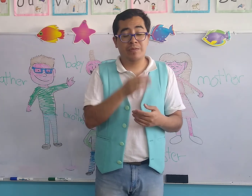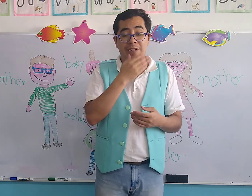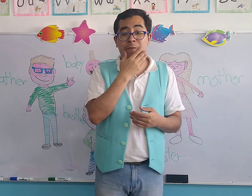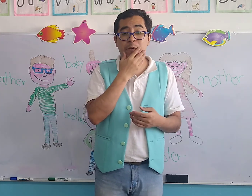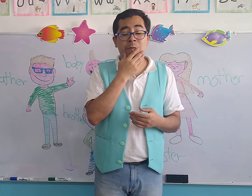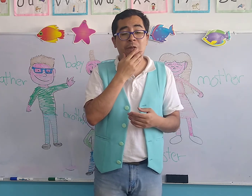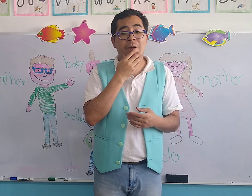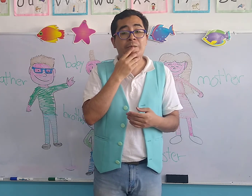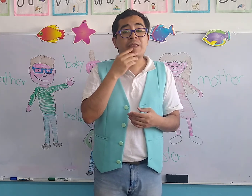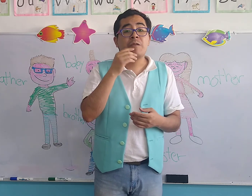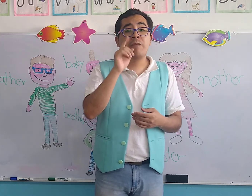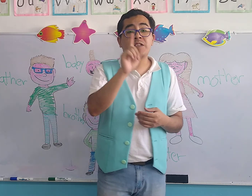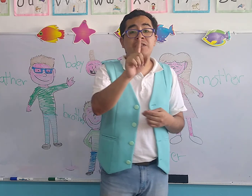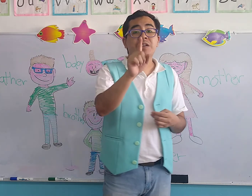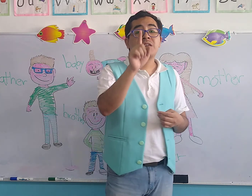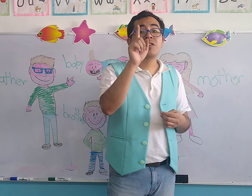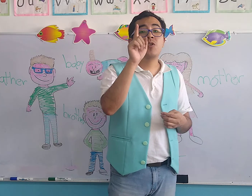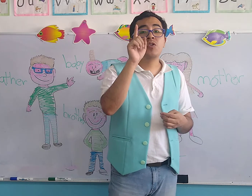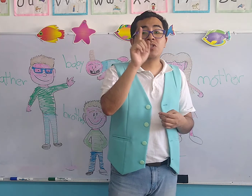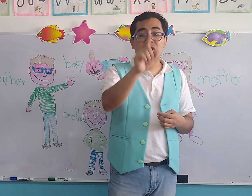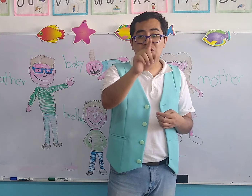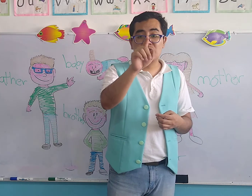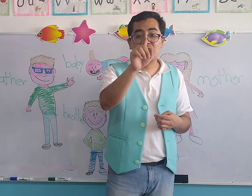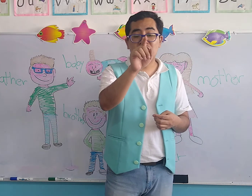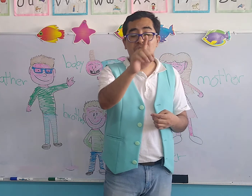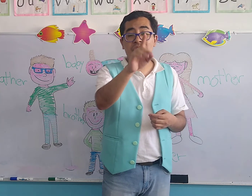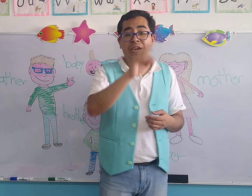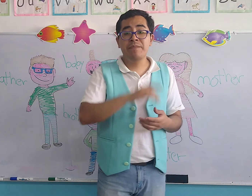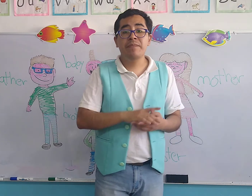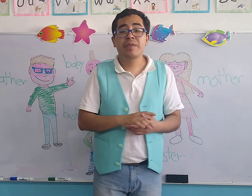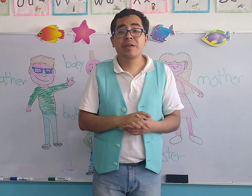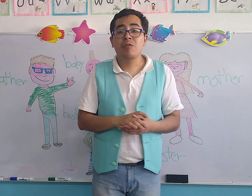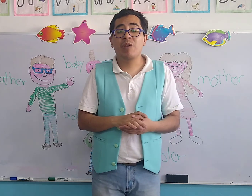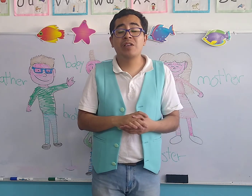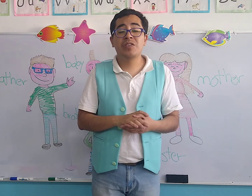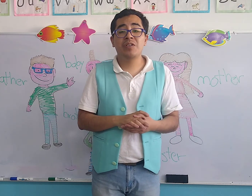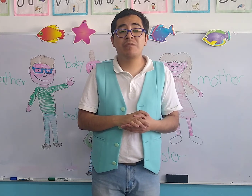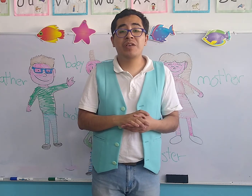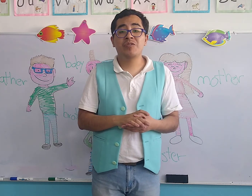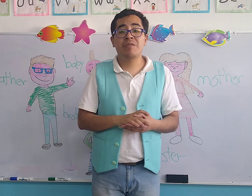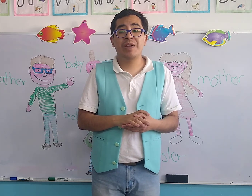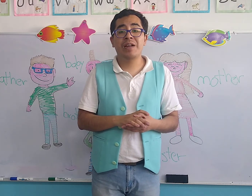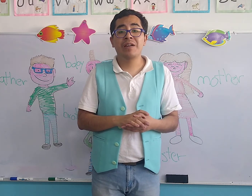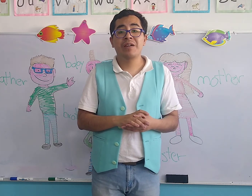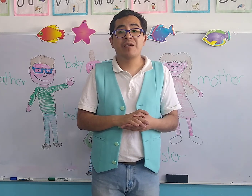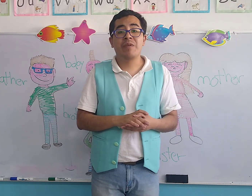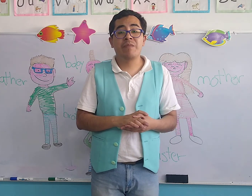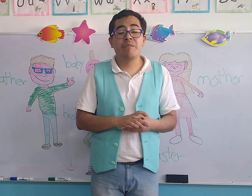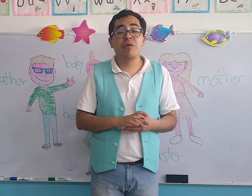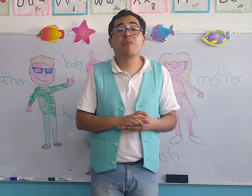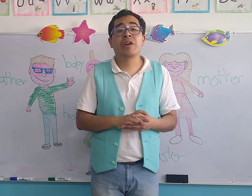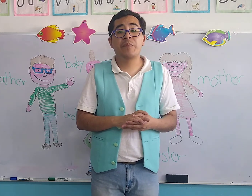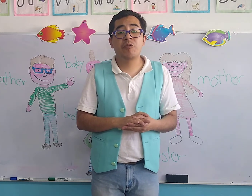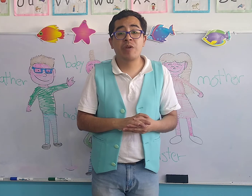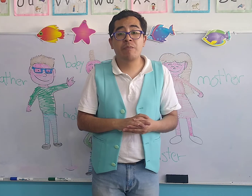hacer la pregunta. What's your sister's name? ¿Cuál es el nombre de su hermana? Remember, we have to